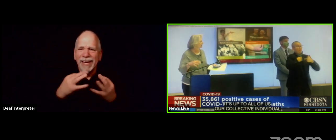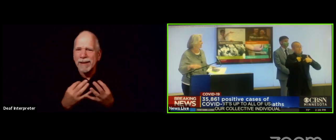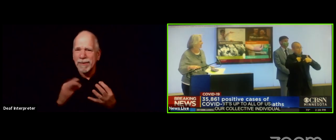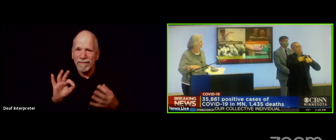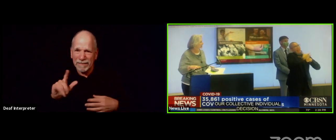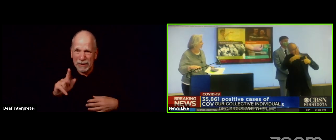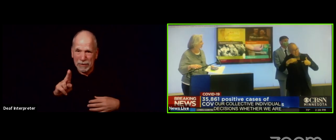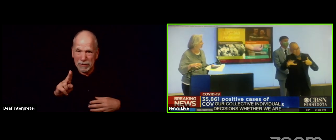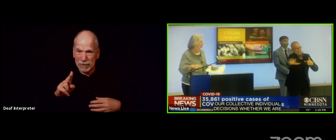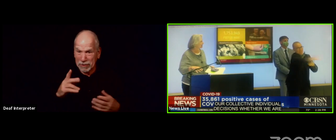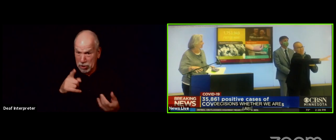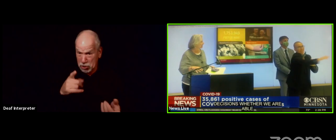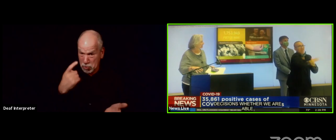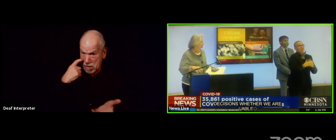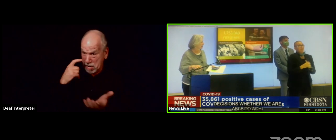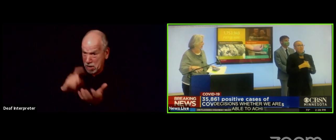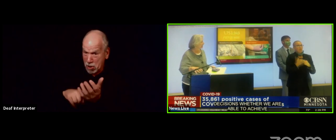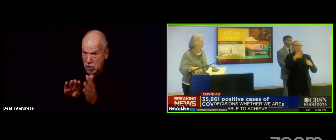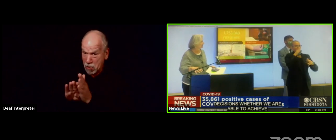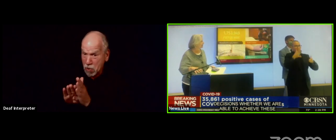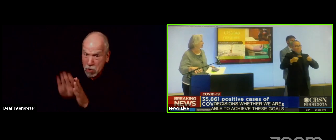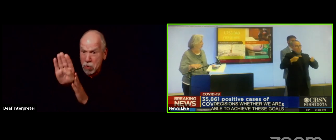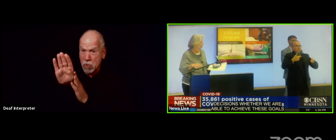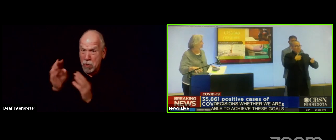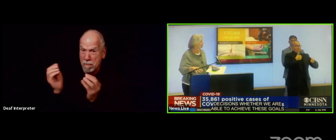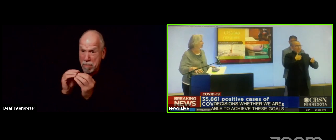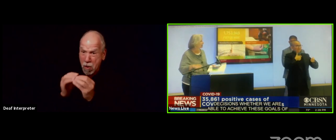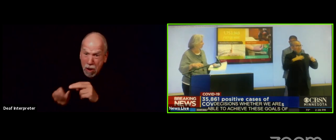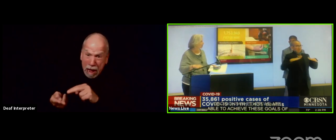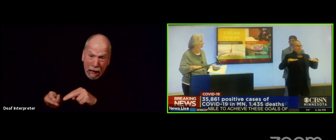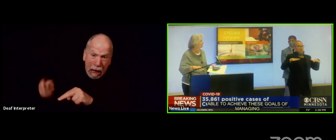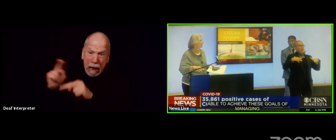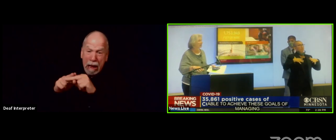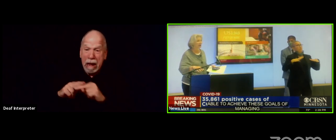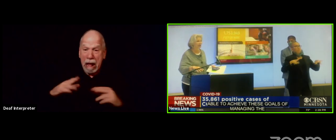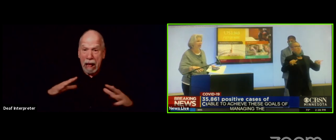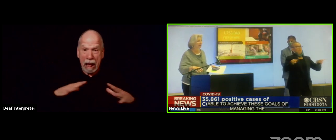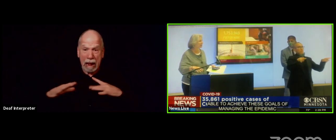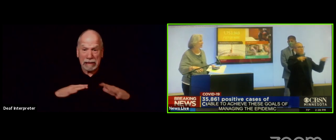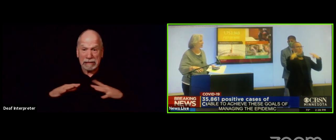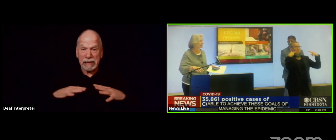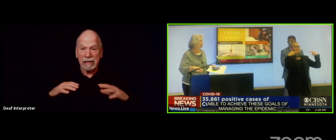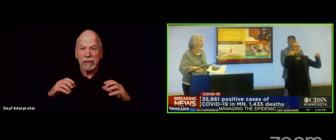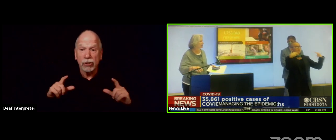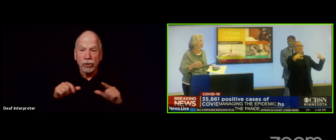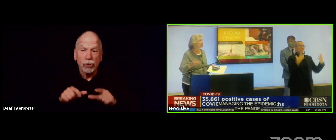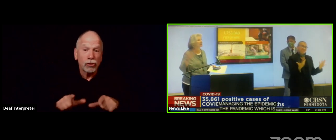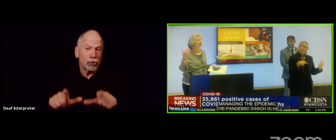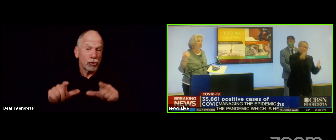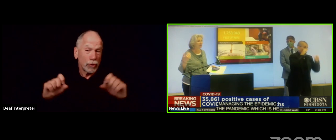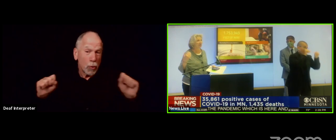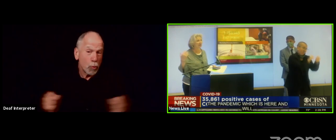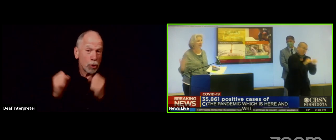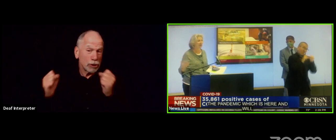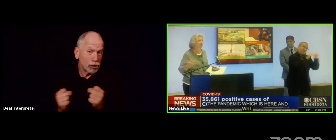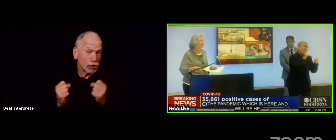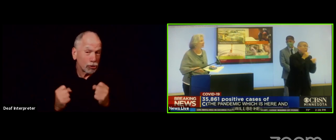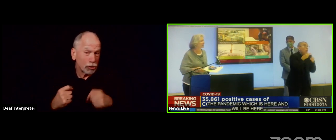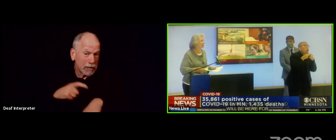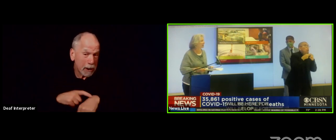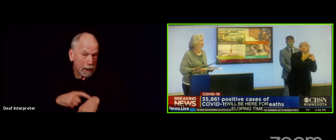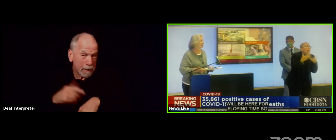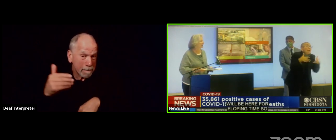of managing the epidemic, the pandemic, which is here and will be here for a long time. So to the extent anybody thinks this is over, as the governor